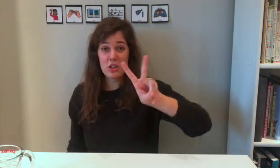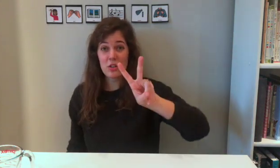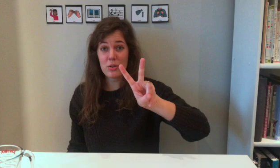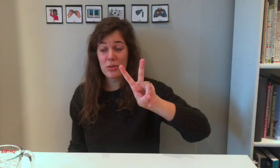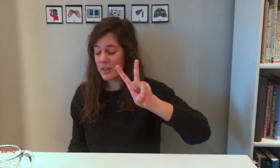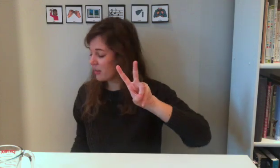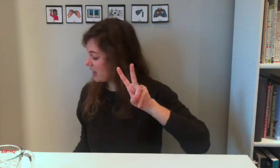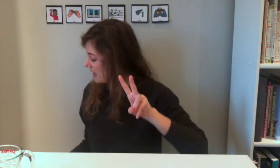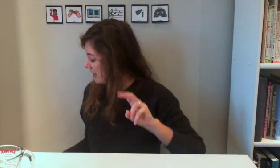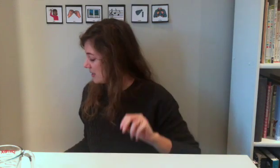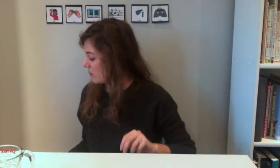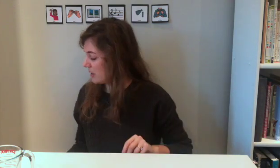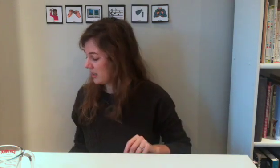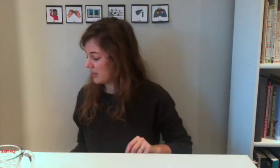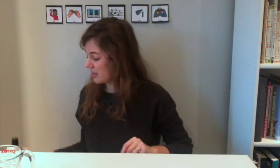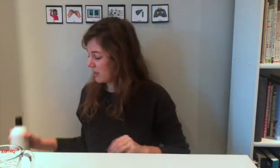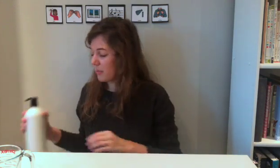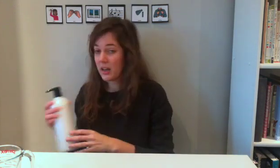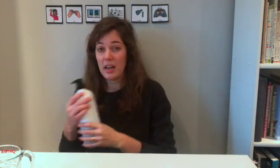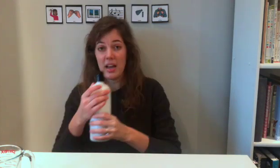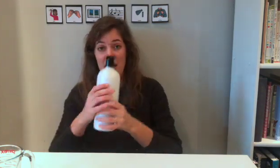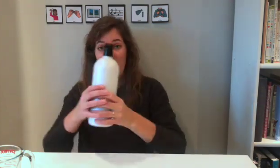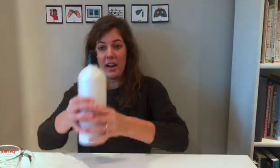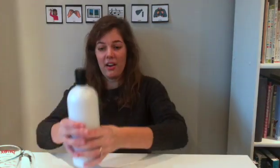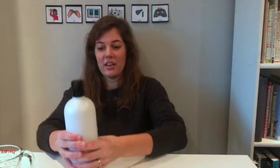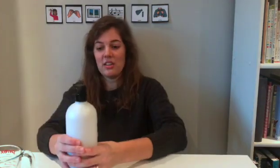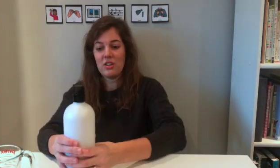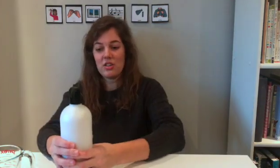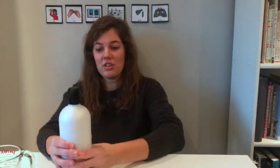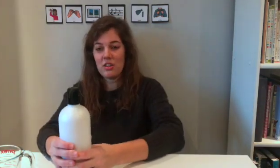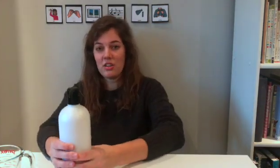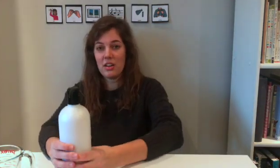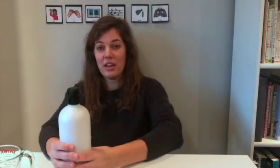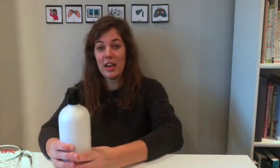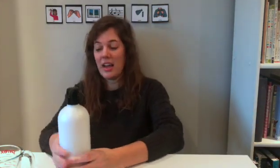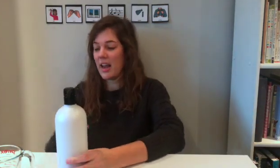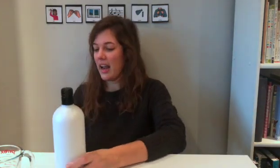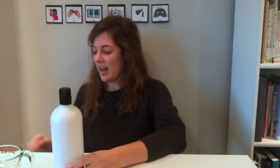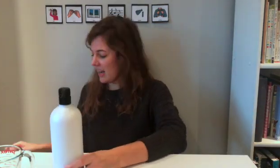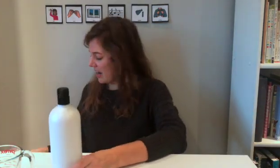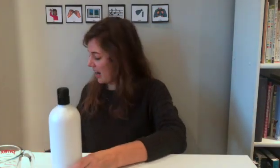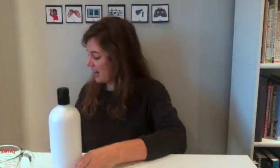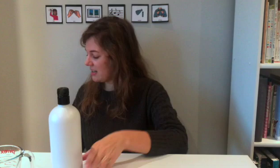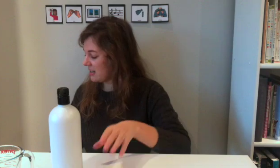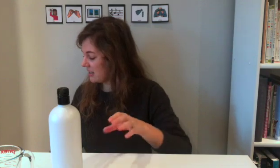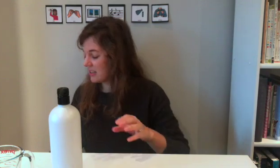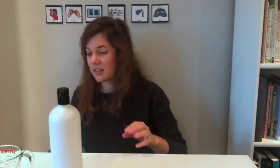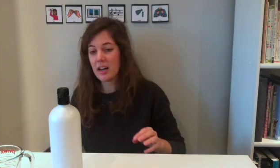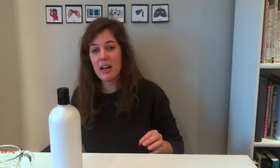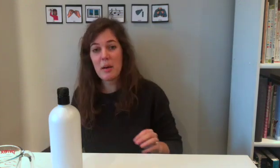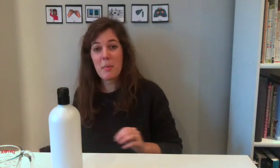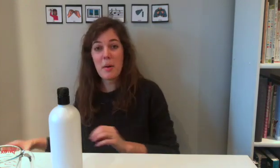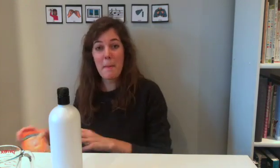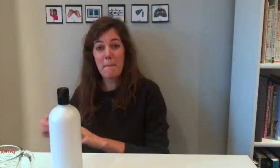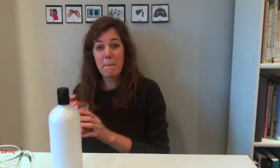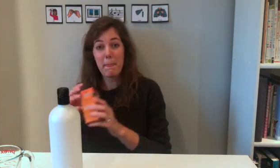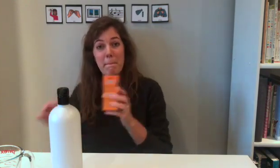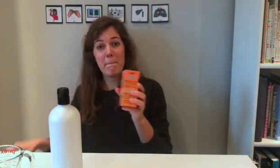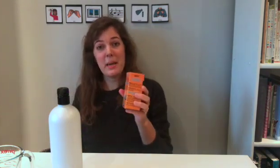two ingredients. We need some hair conditioner and some